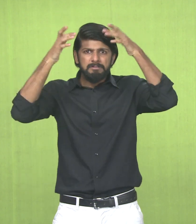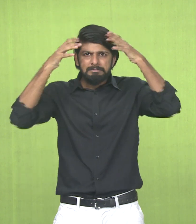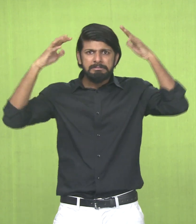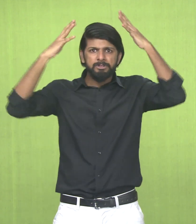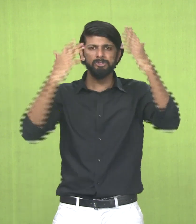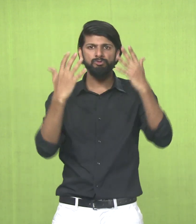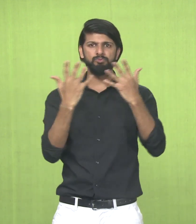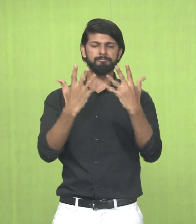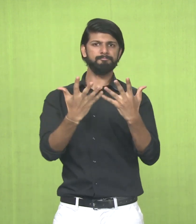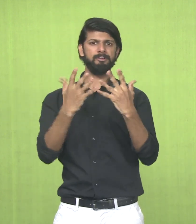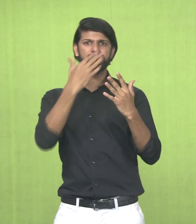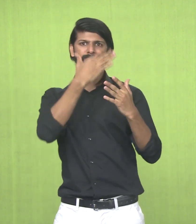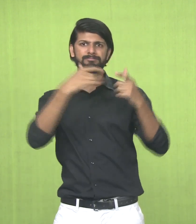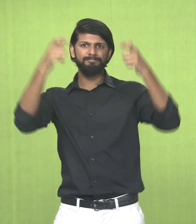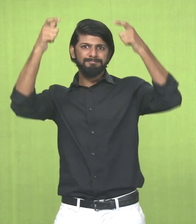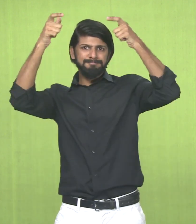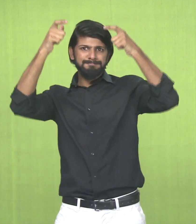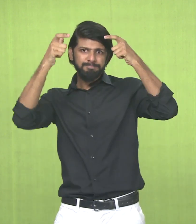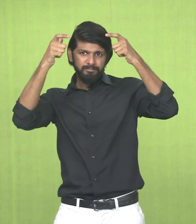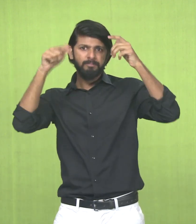he is wearing a crown which has beads